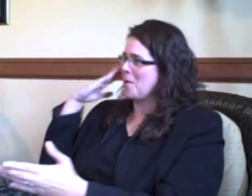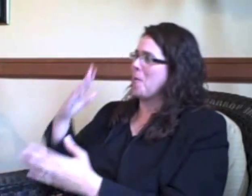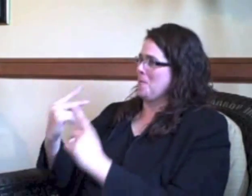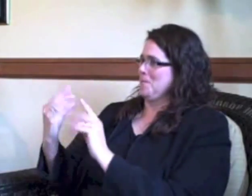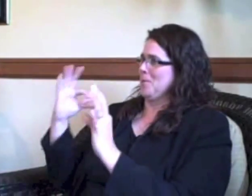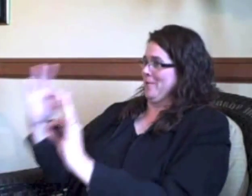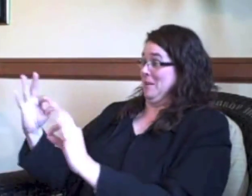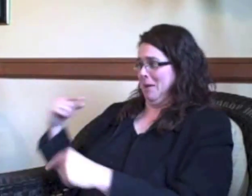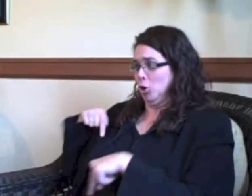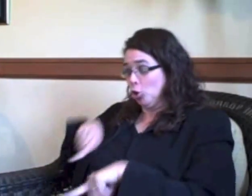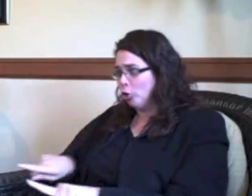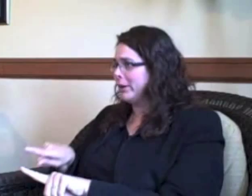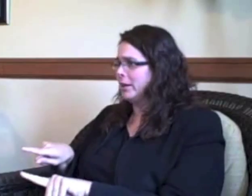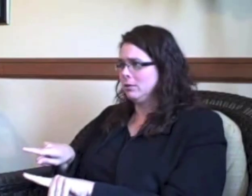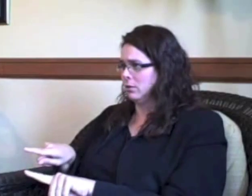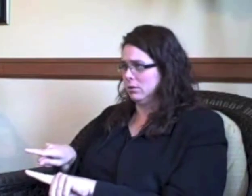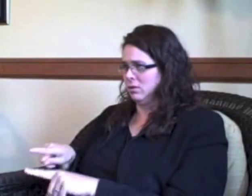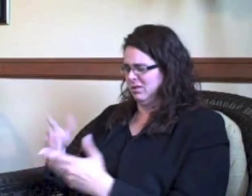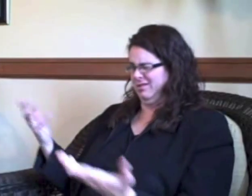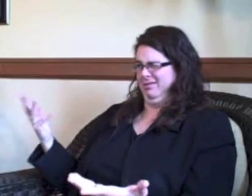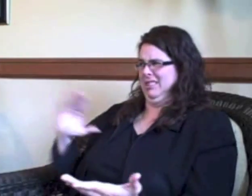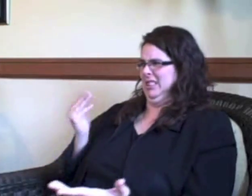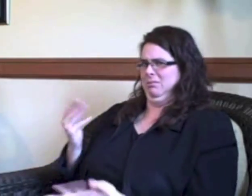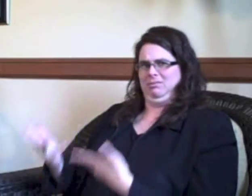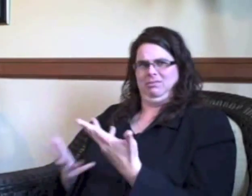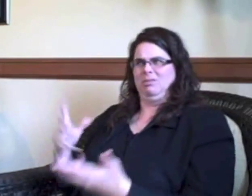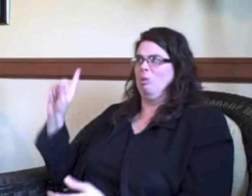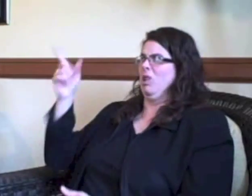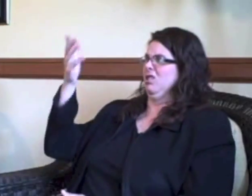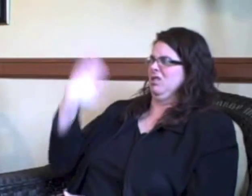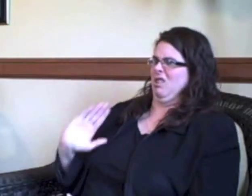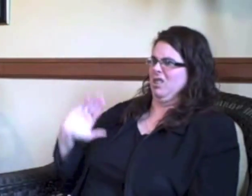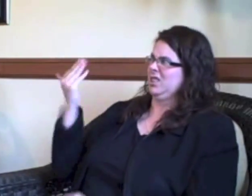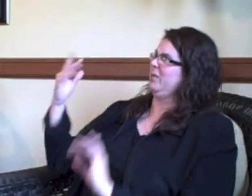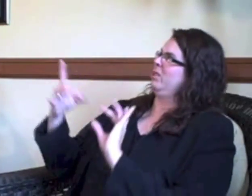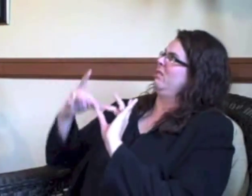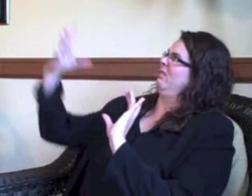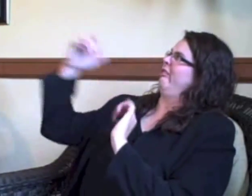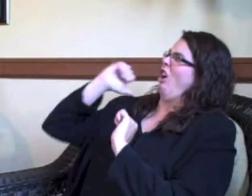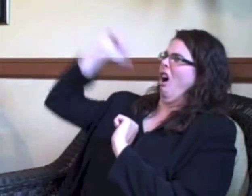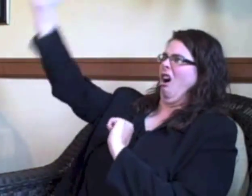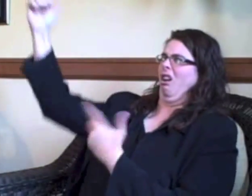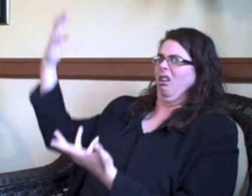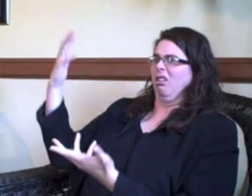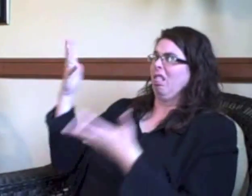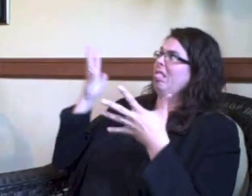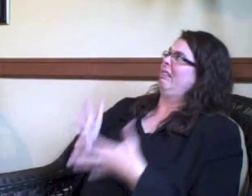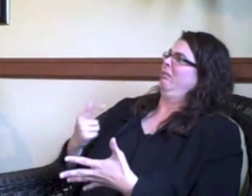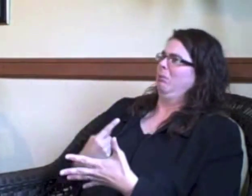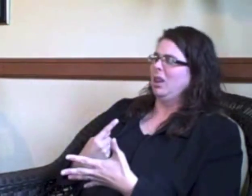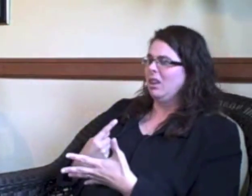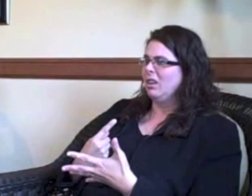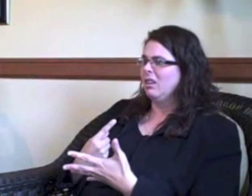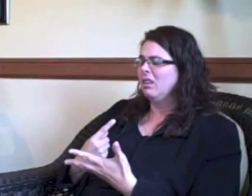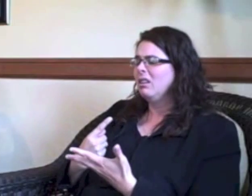only perfect. And looking back, I know that his time is only always perfect. But during the time, I didn't understand that. I felt